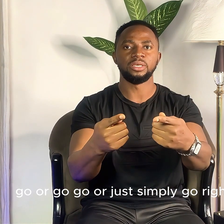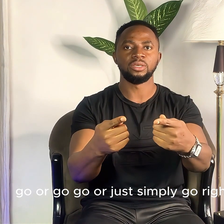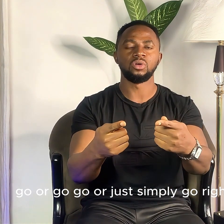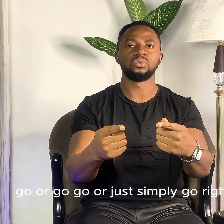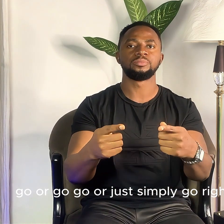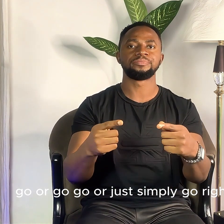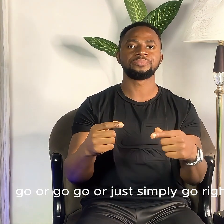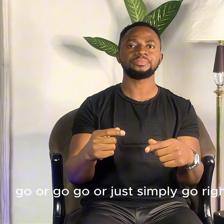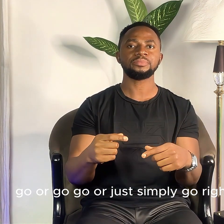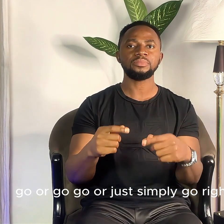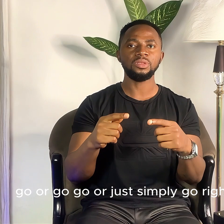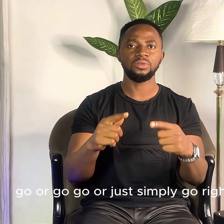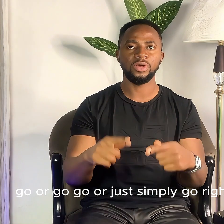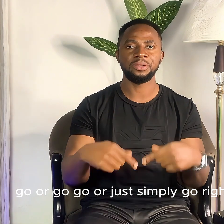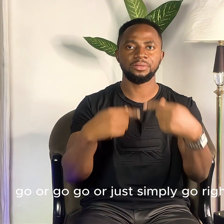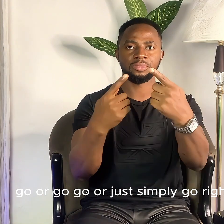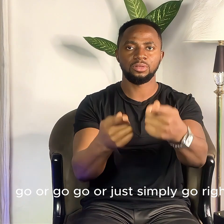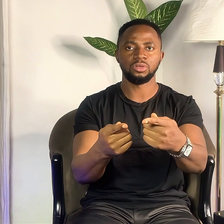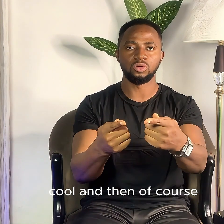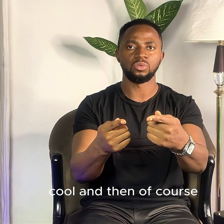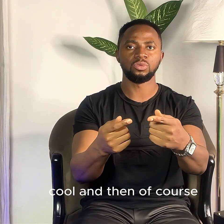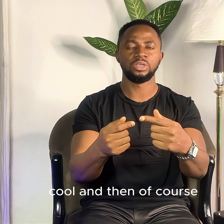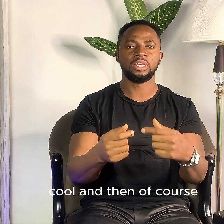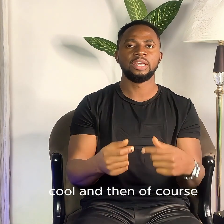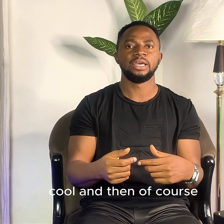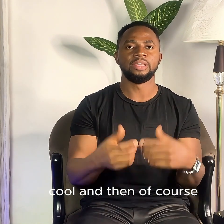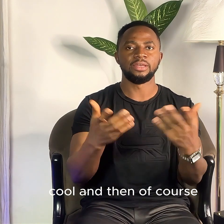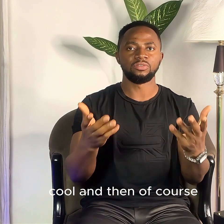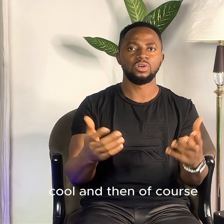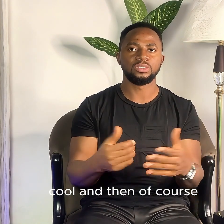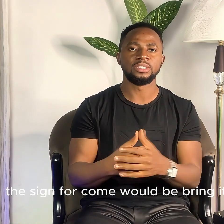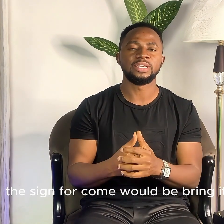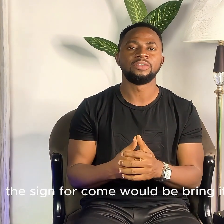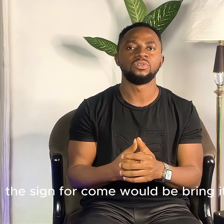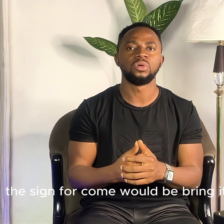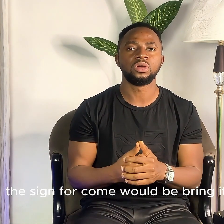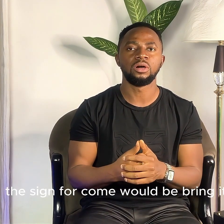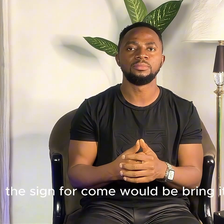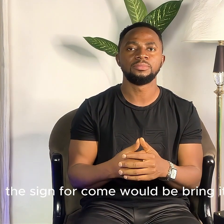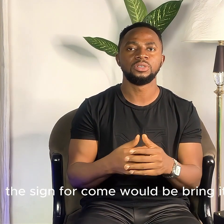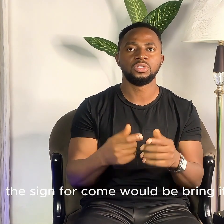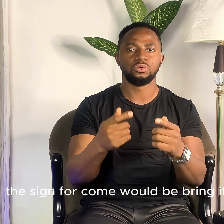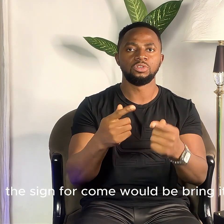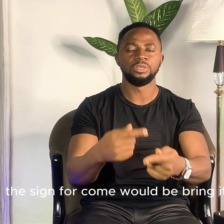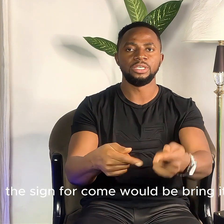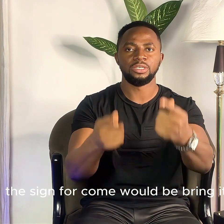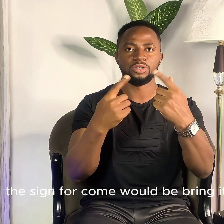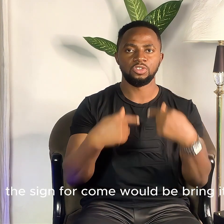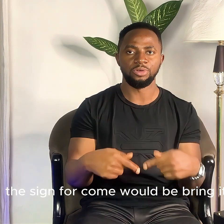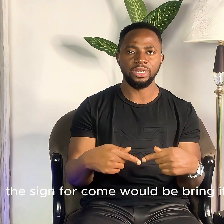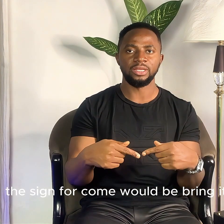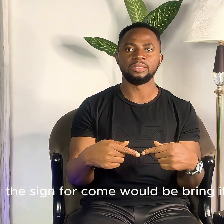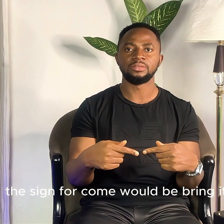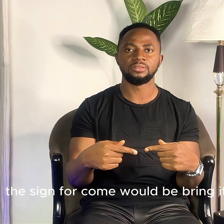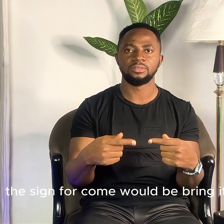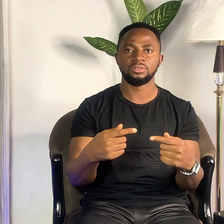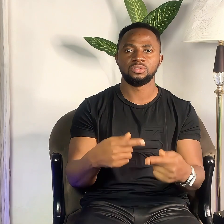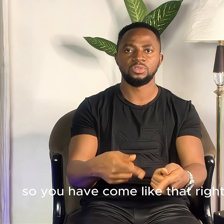go, right? And then, of course, the sign for come would be to bring it in. So you